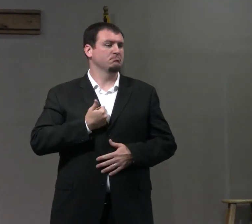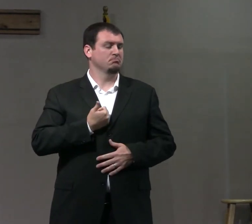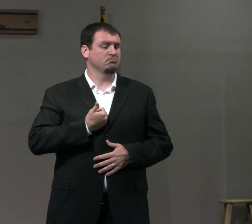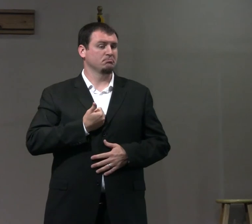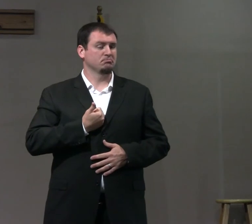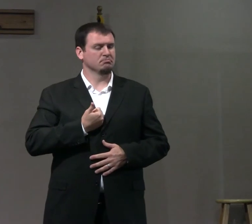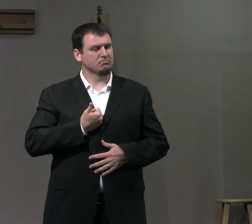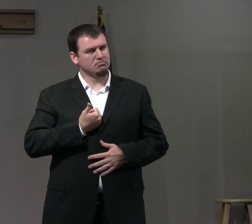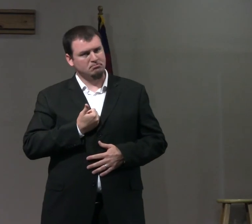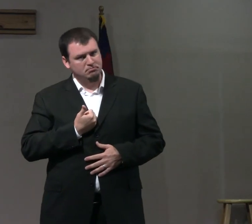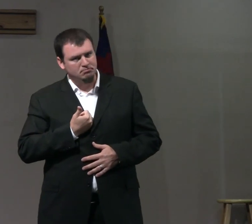Depending on myself.